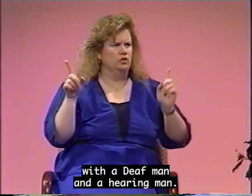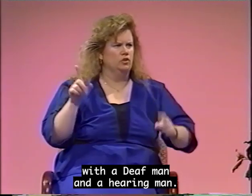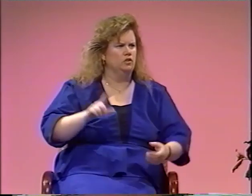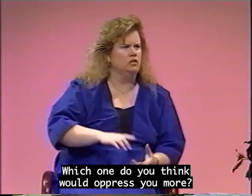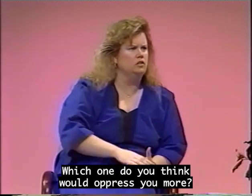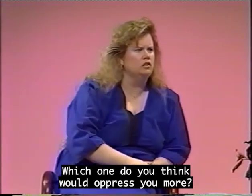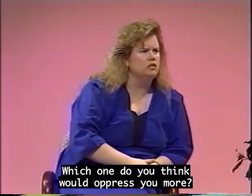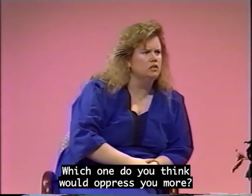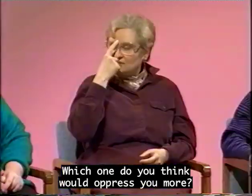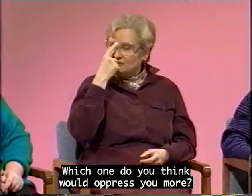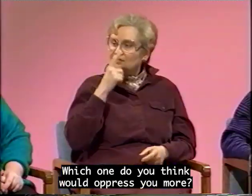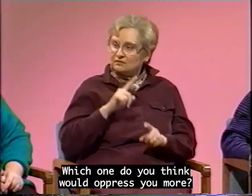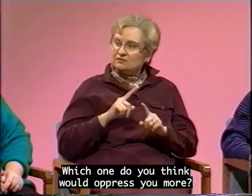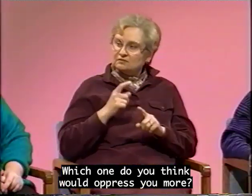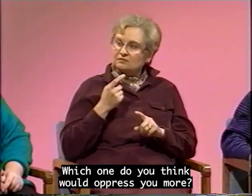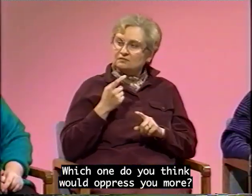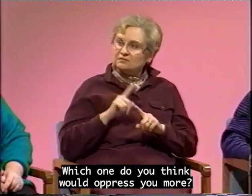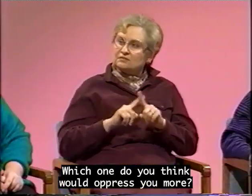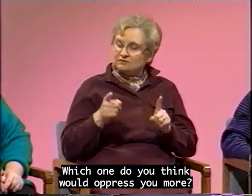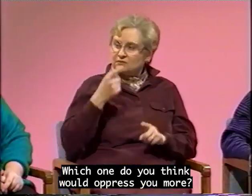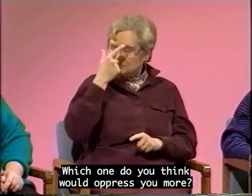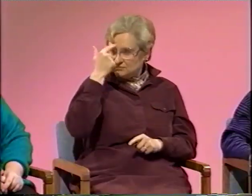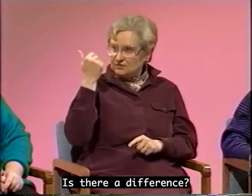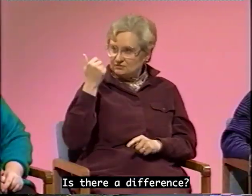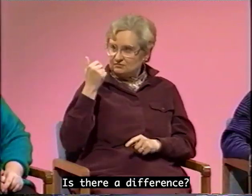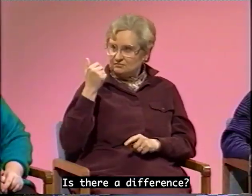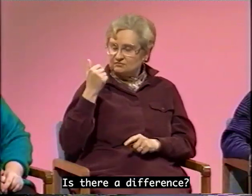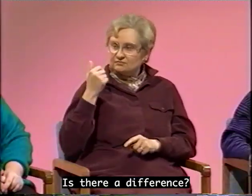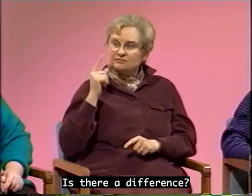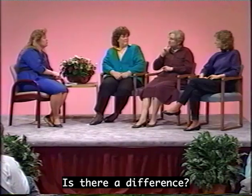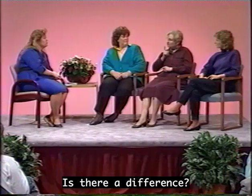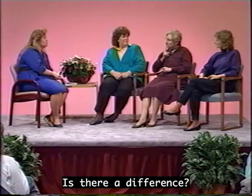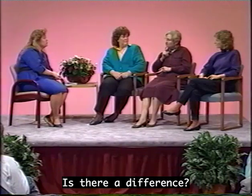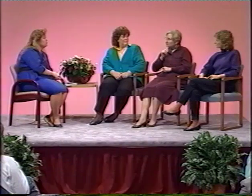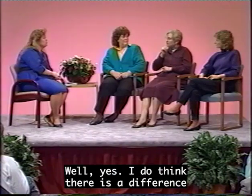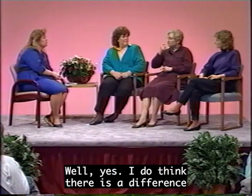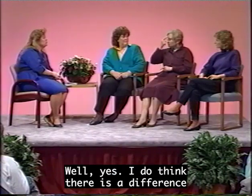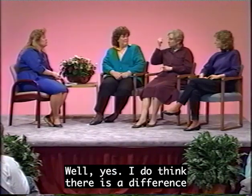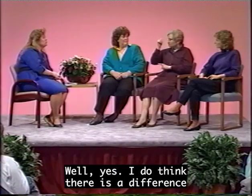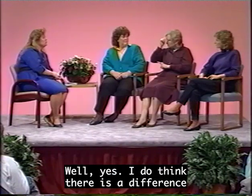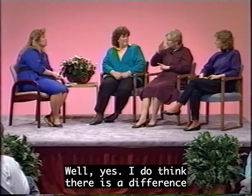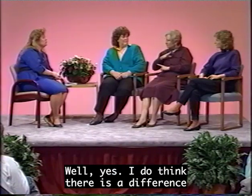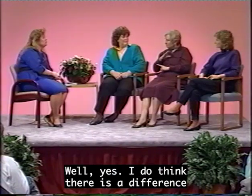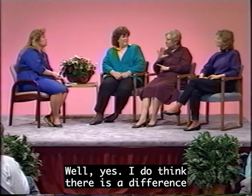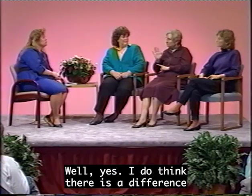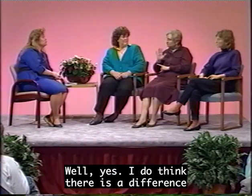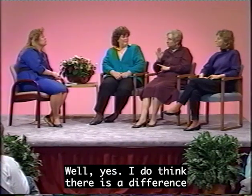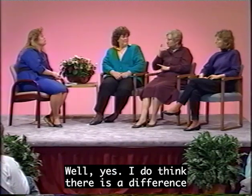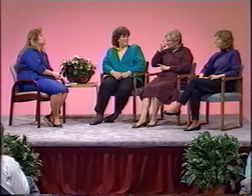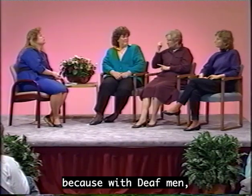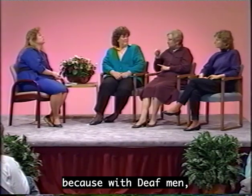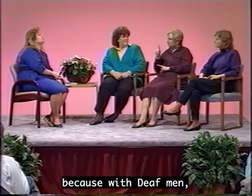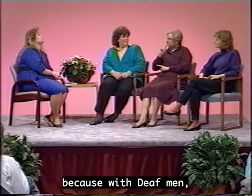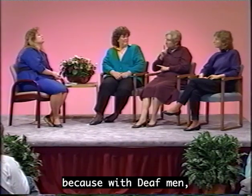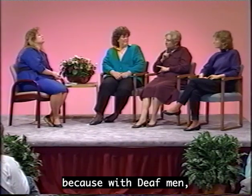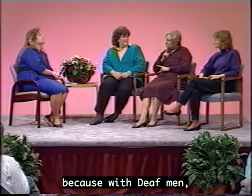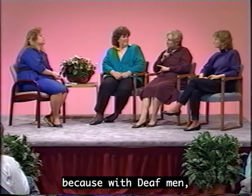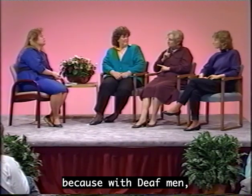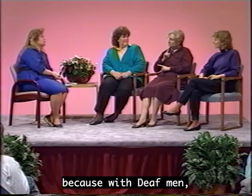man. Which one do you think would oppress you more? Is there a difference? Well, yes, I do think there is a difference because with deaf men,